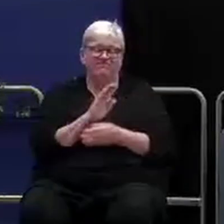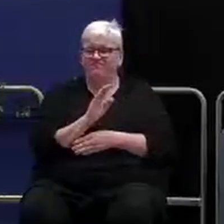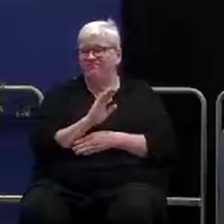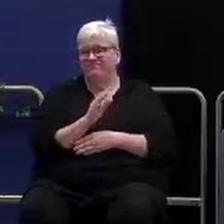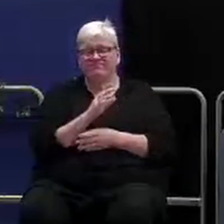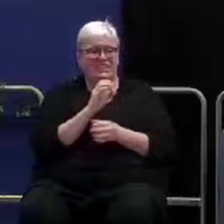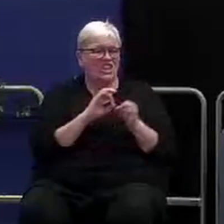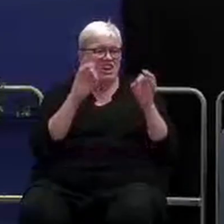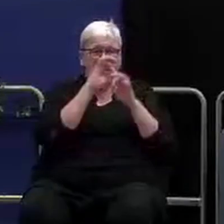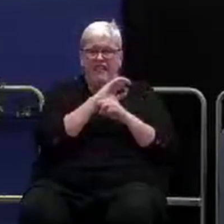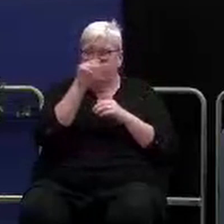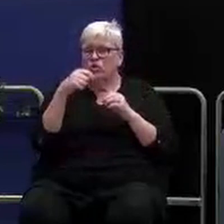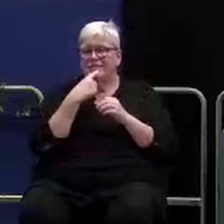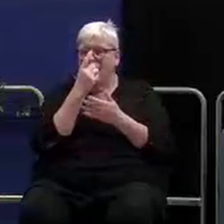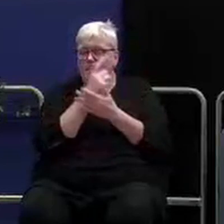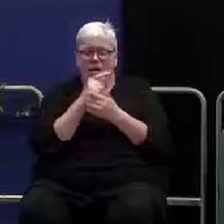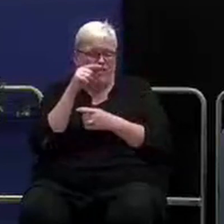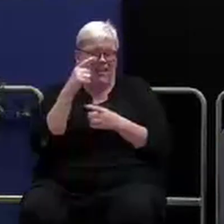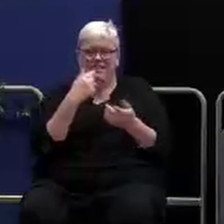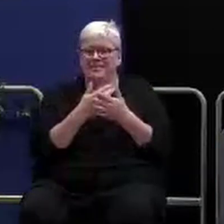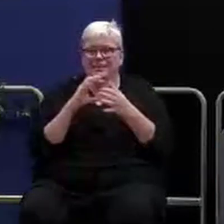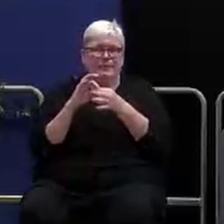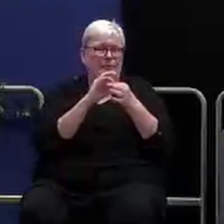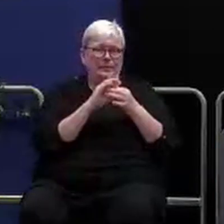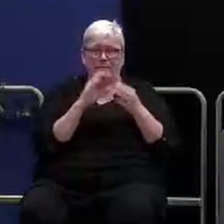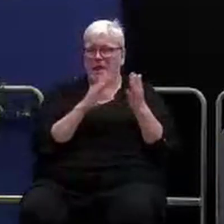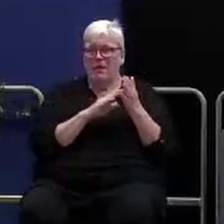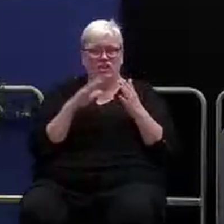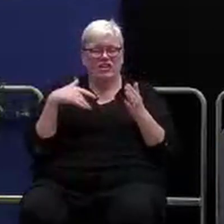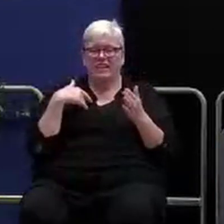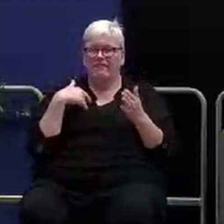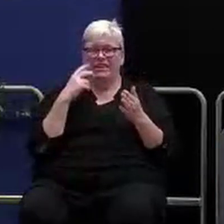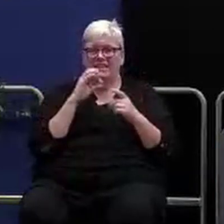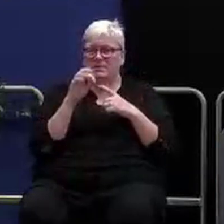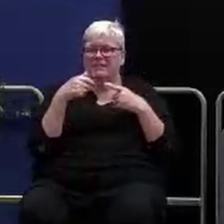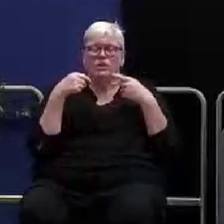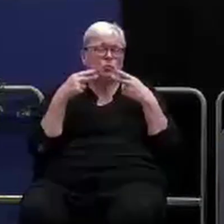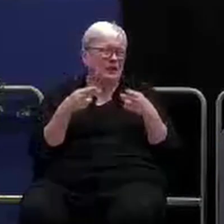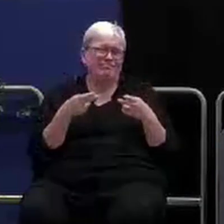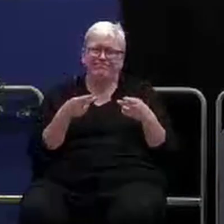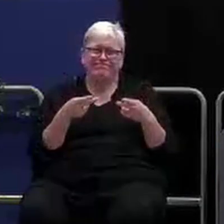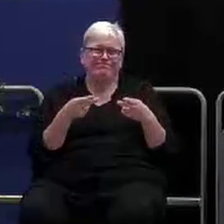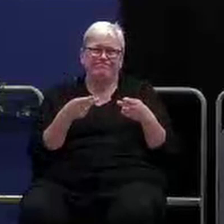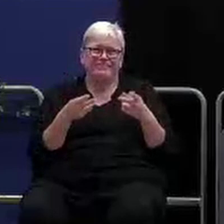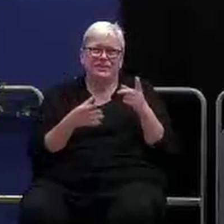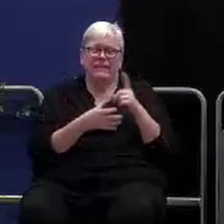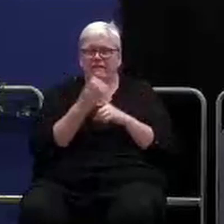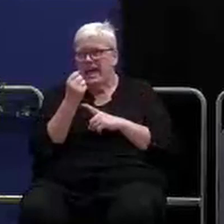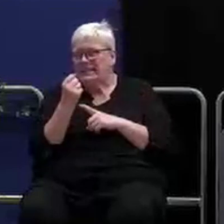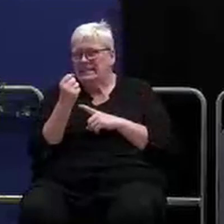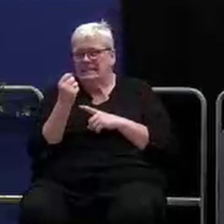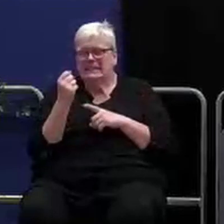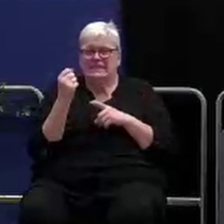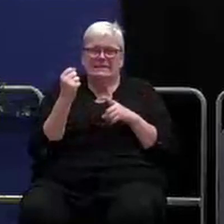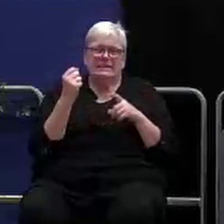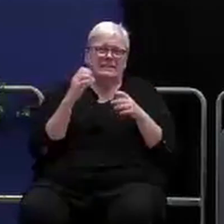anything I could say about it that illuminated my mother's life in a particular way. So it was that finding those correspondences